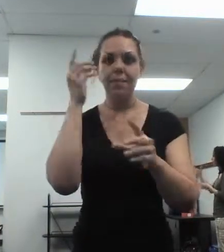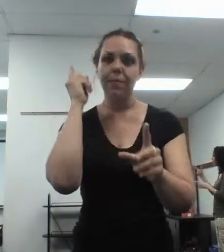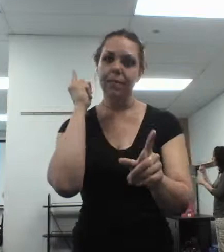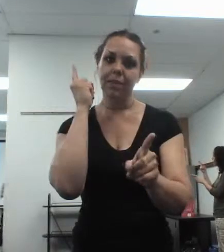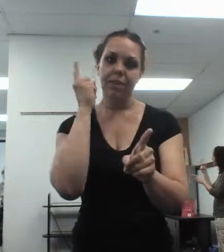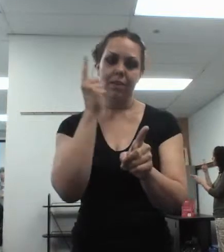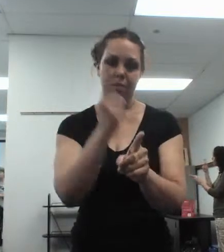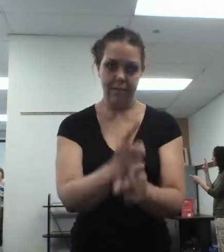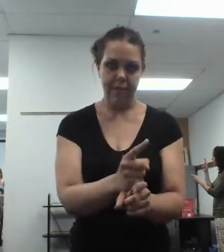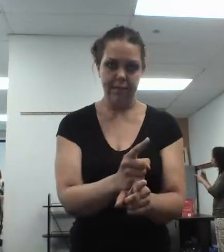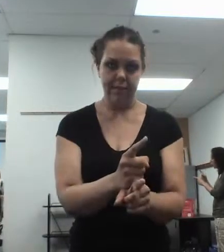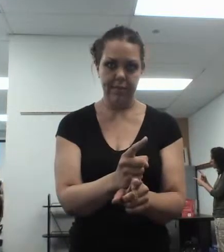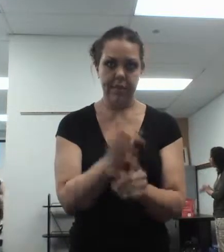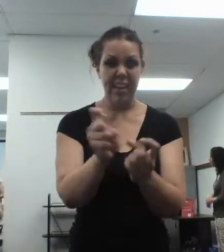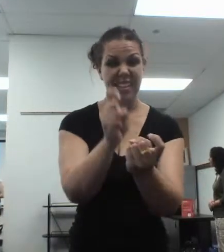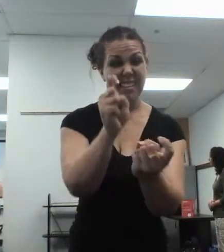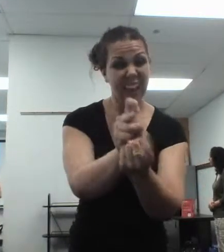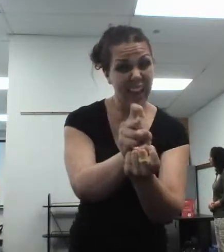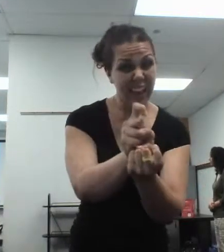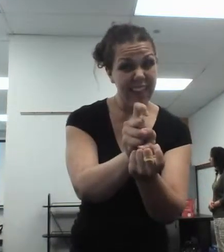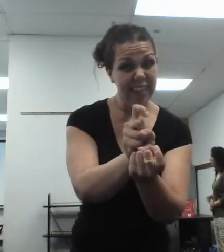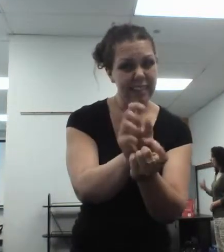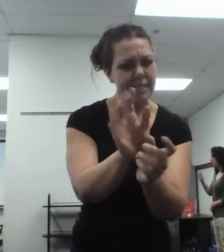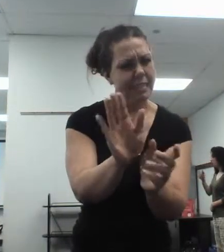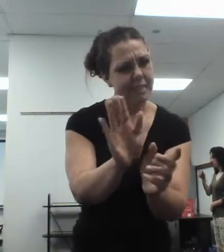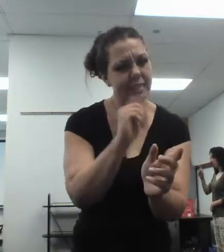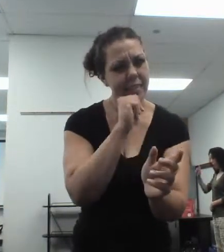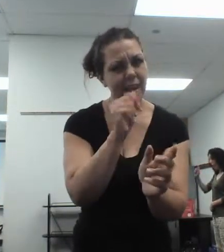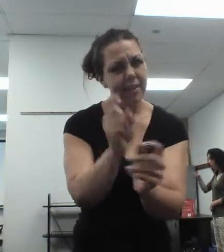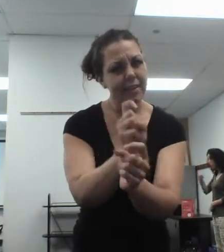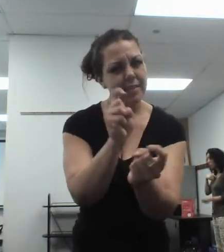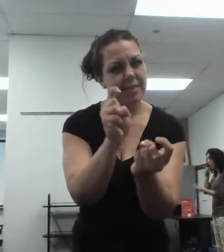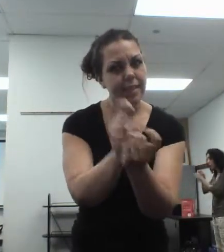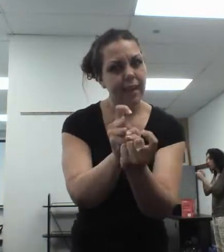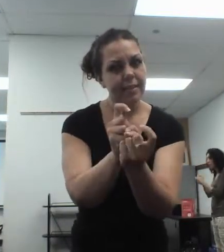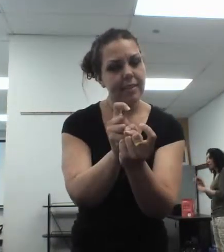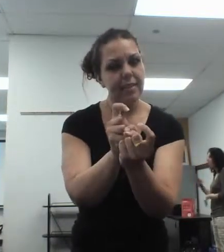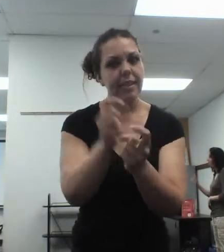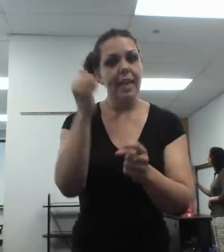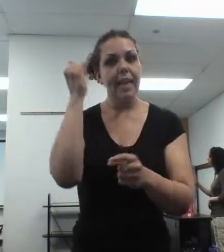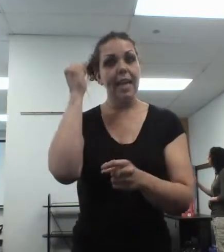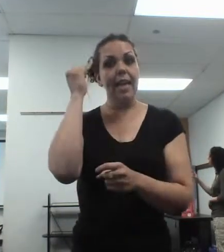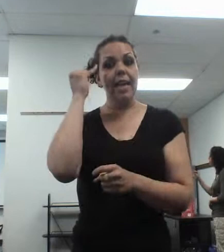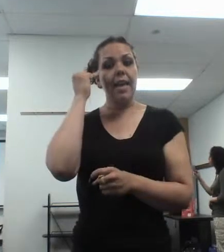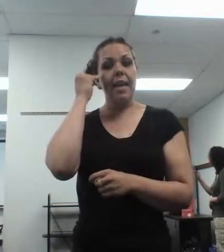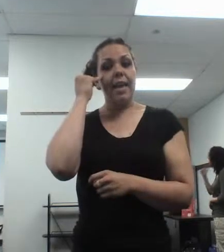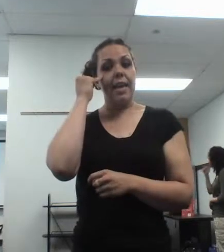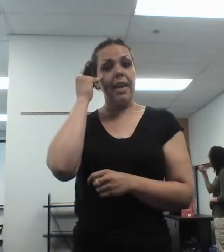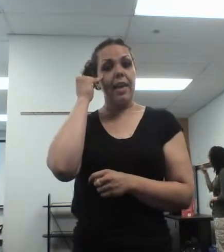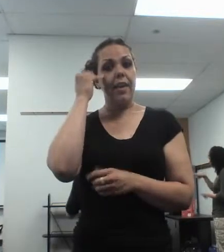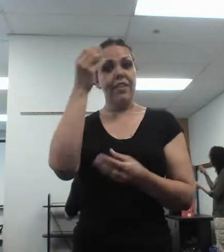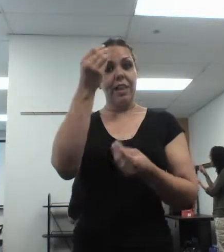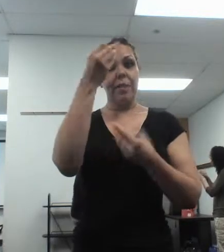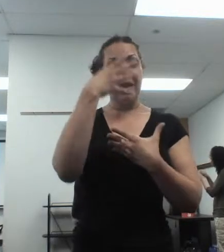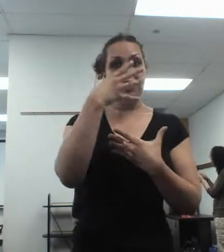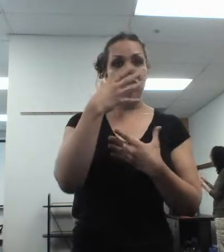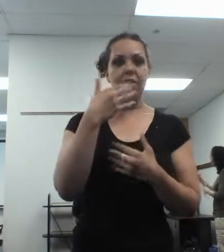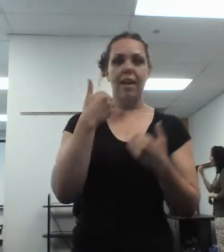Exactly doesn't have to be exactly. If the source has 5 examples of something and you sign 3 examples and you let 2